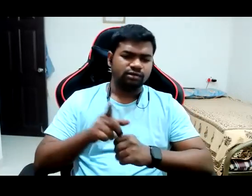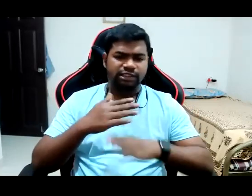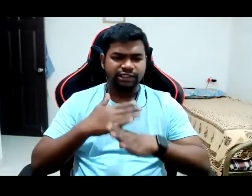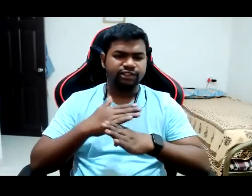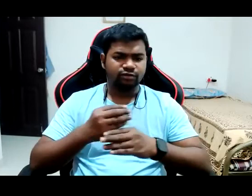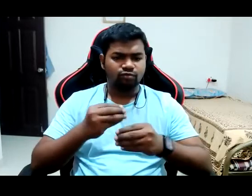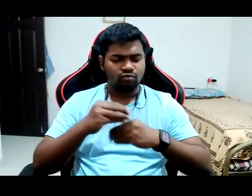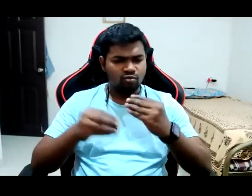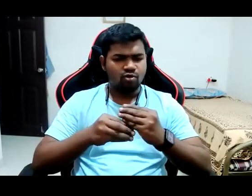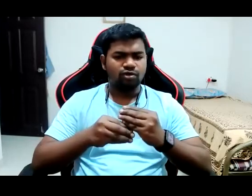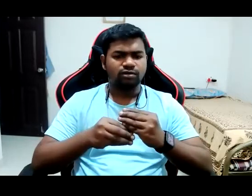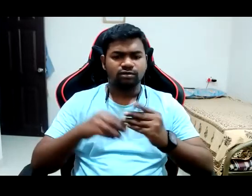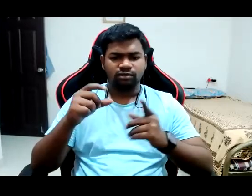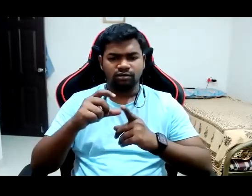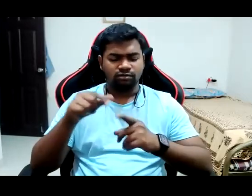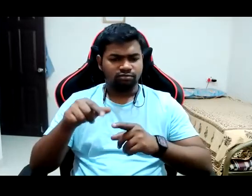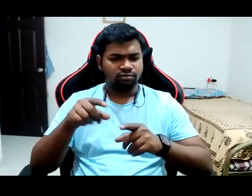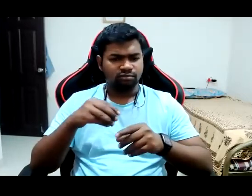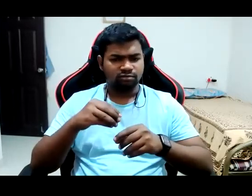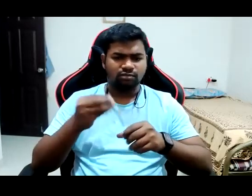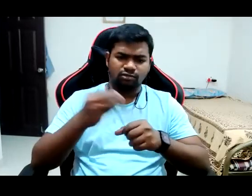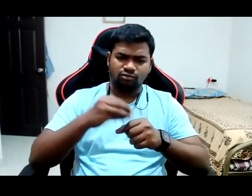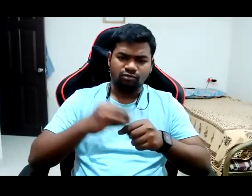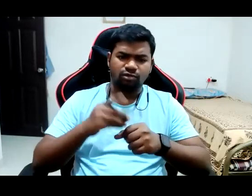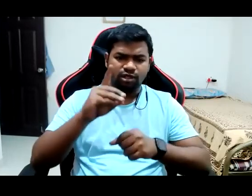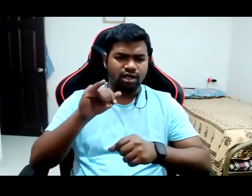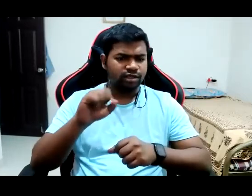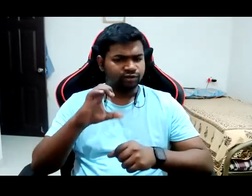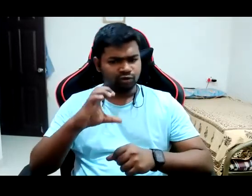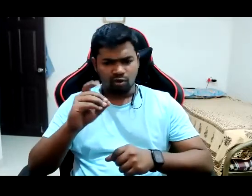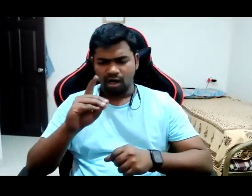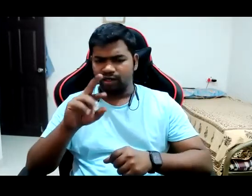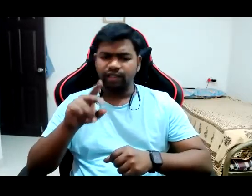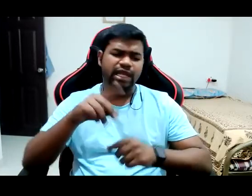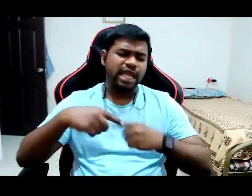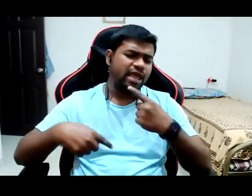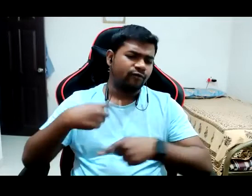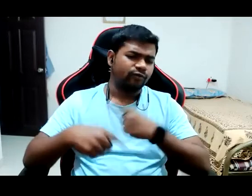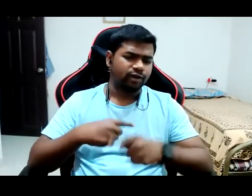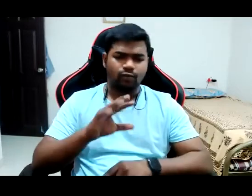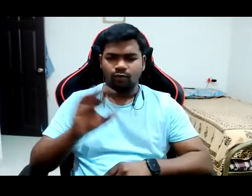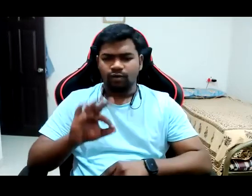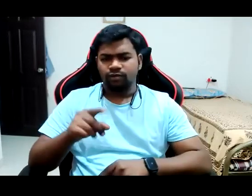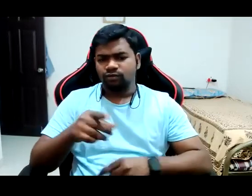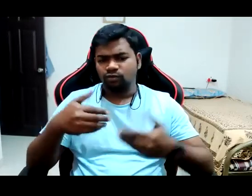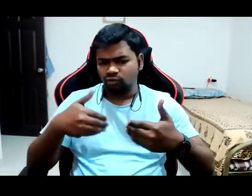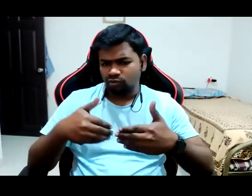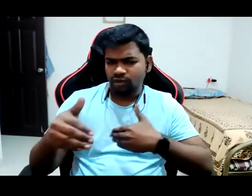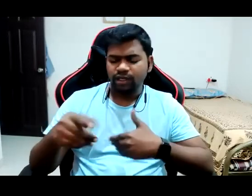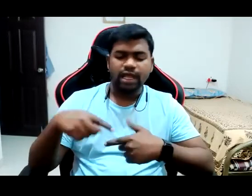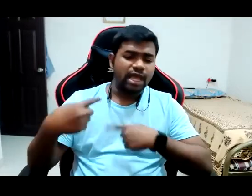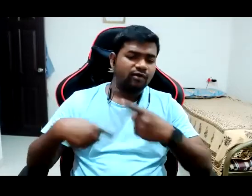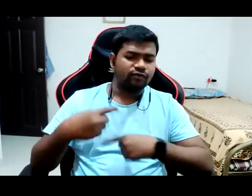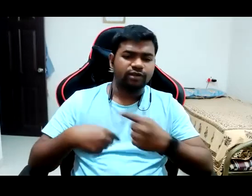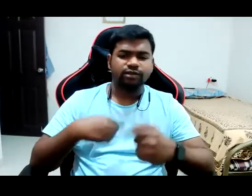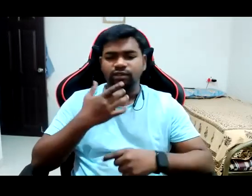details on Discord every week about that. But it's going to be every Sunday,